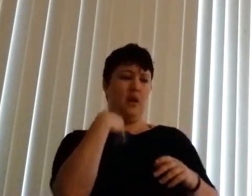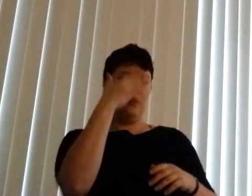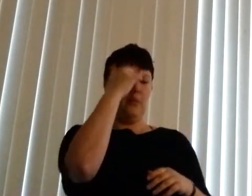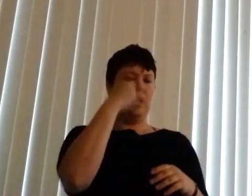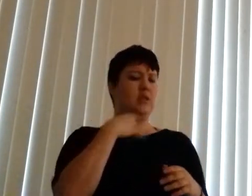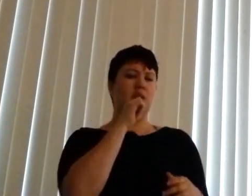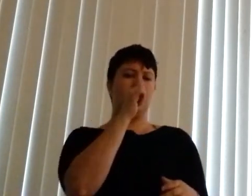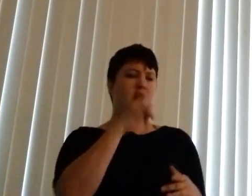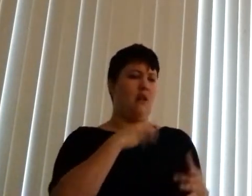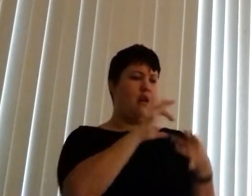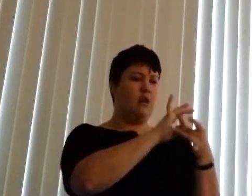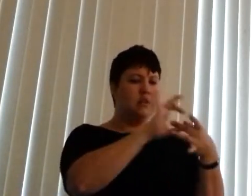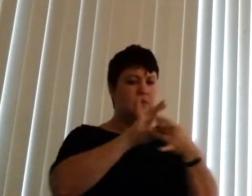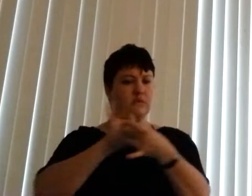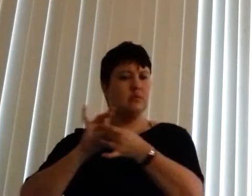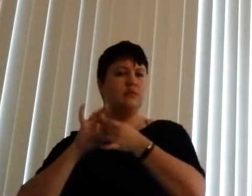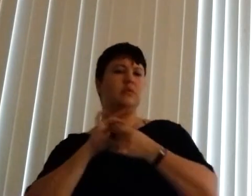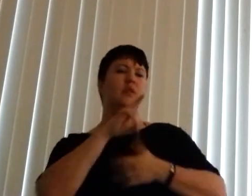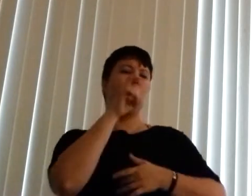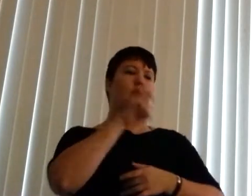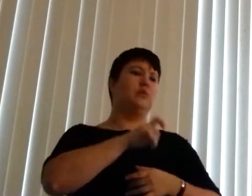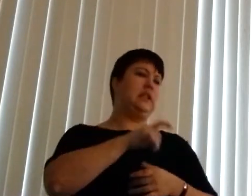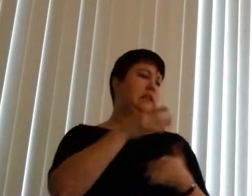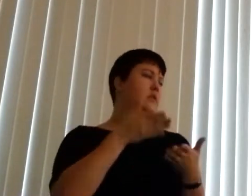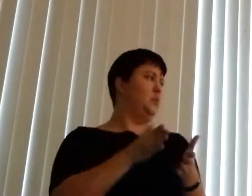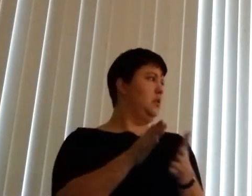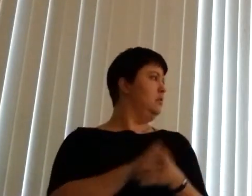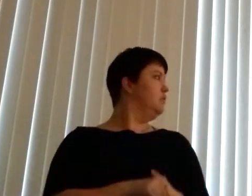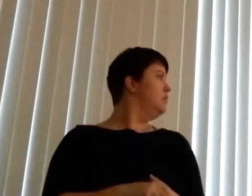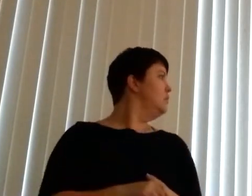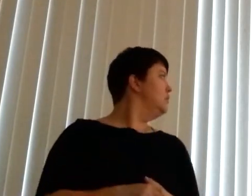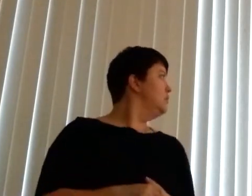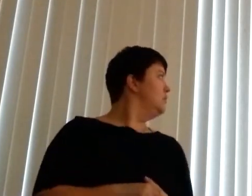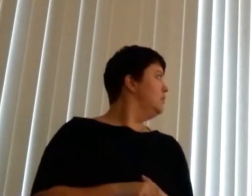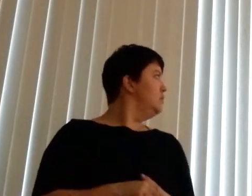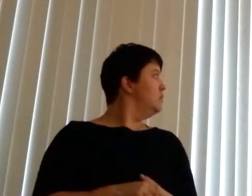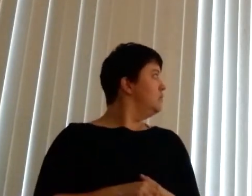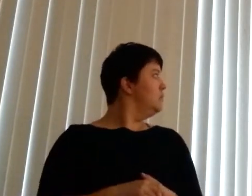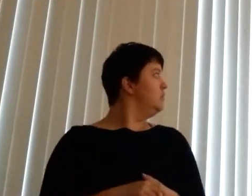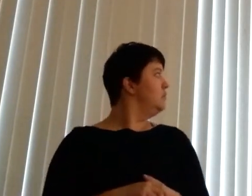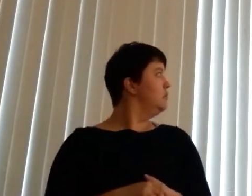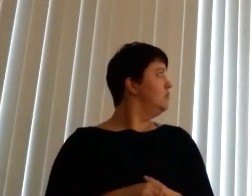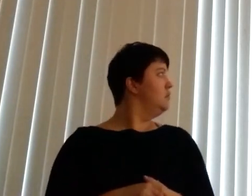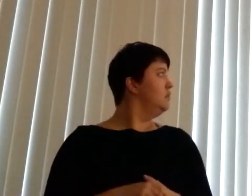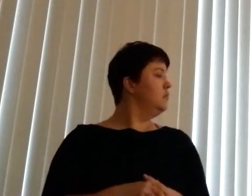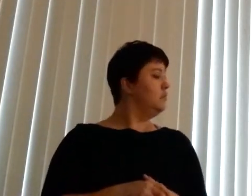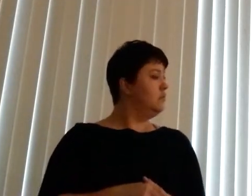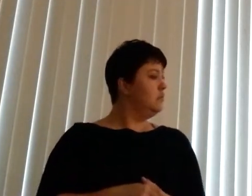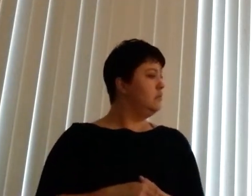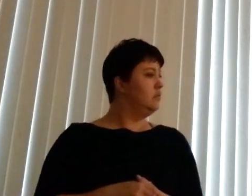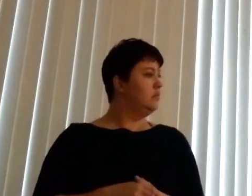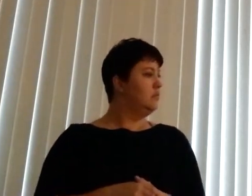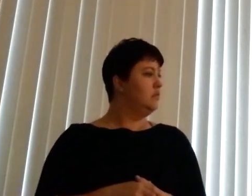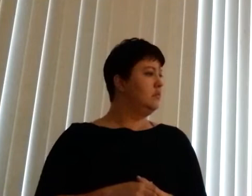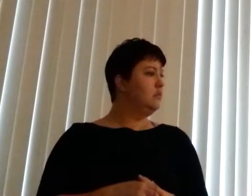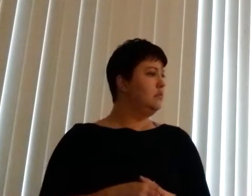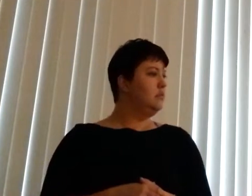property he has, for example, his expected lifespan, against him.